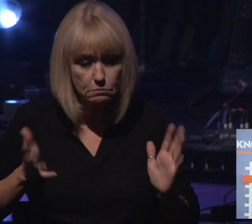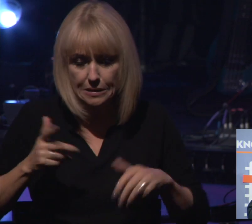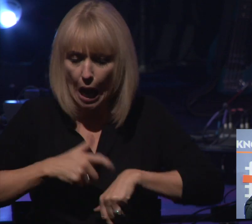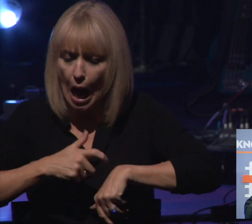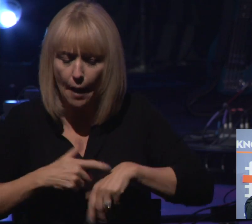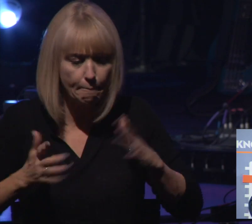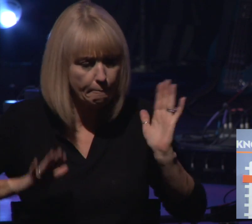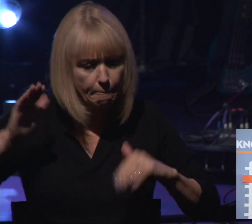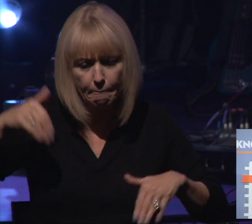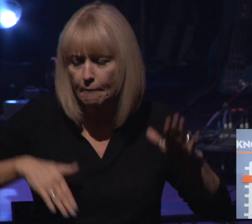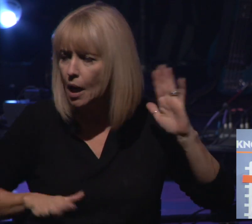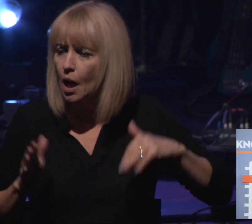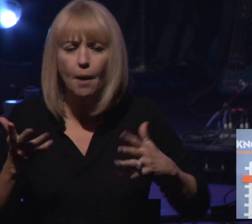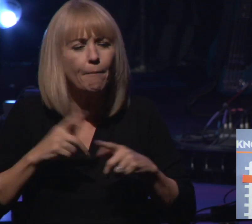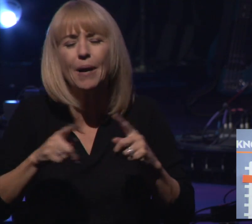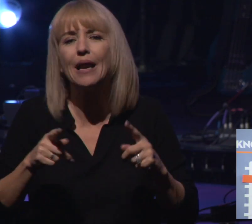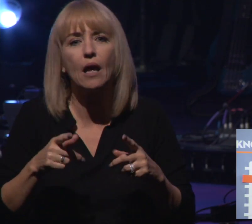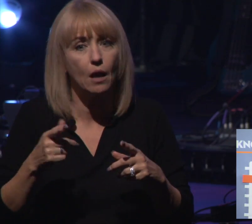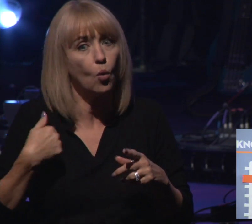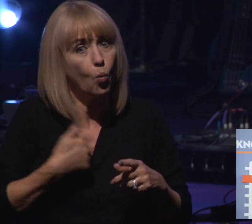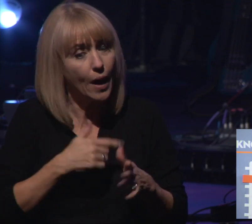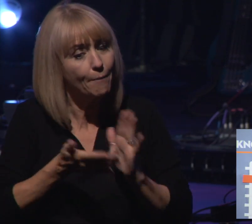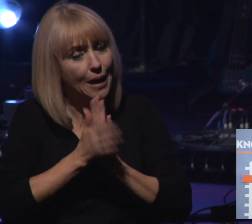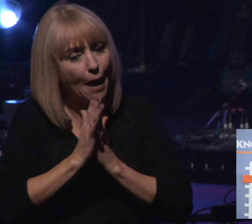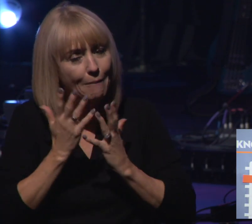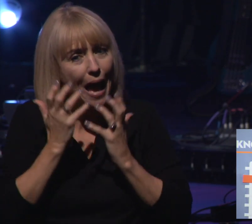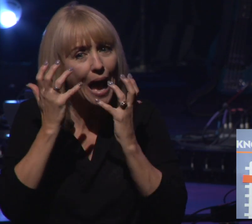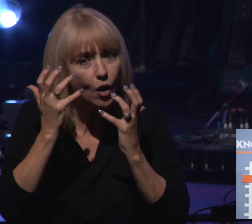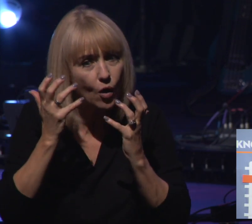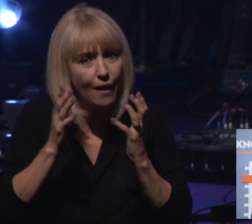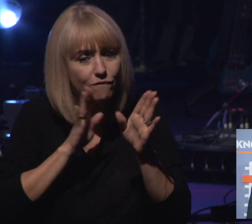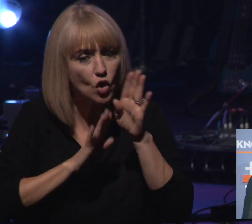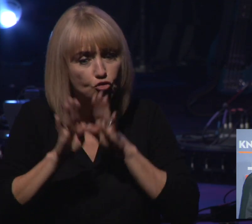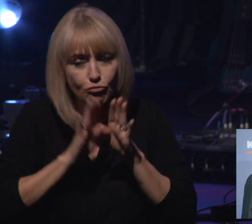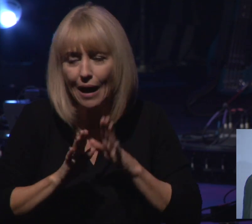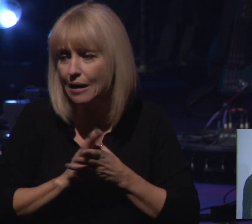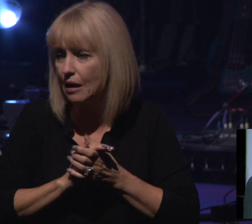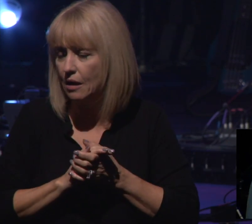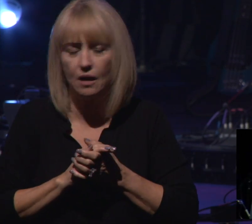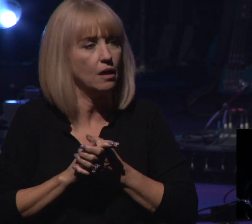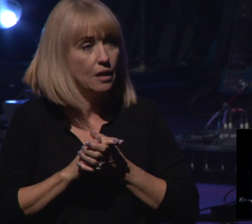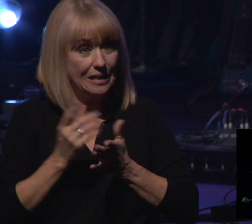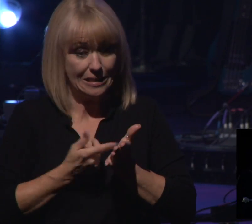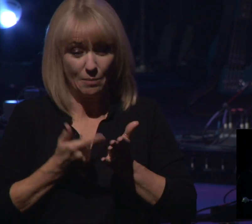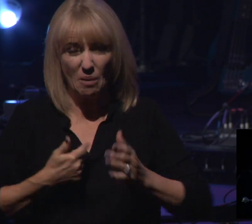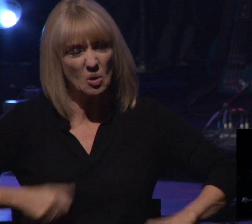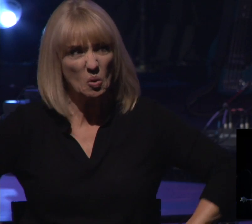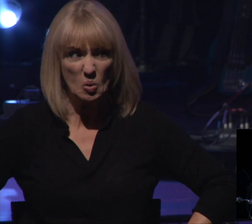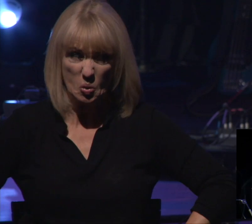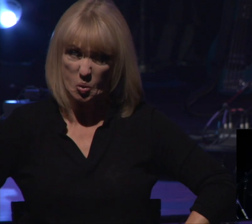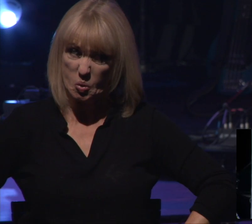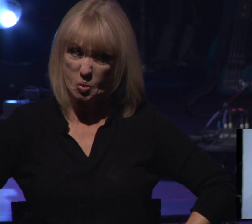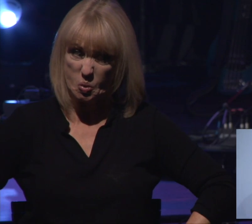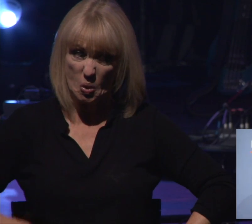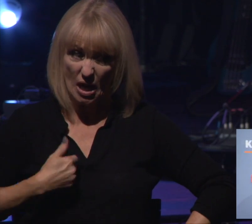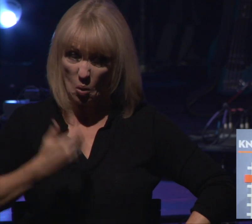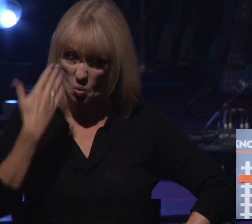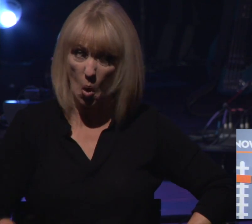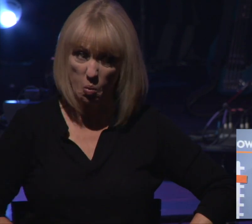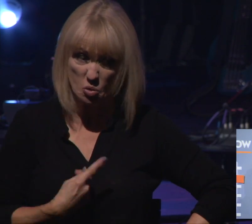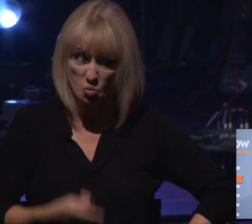crazy in your mouth, but you're just like, there's anger, there's frustration here. So in those times, we just go, I don't know about this,